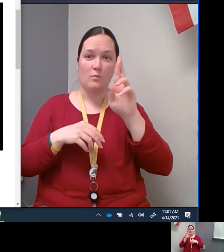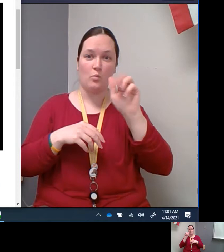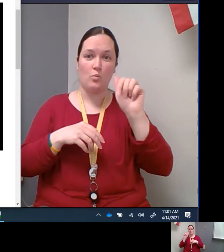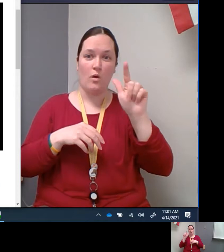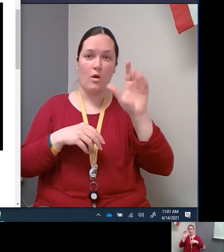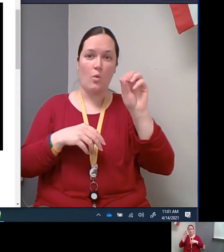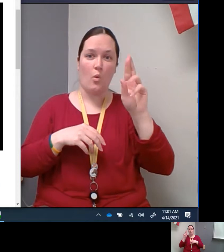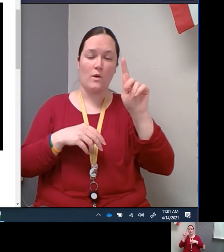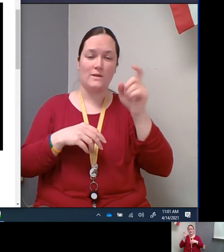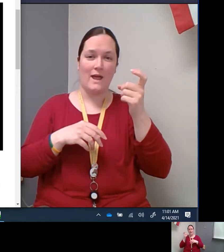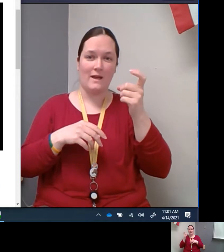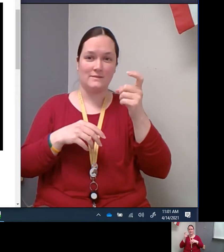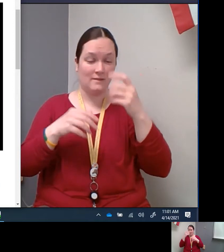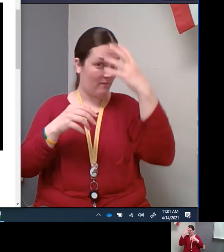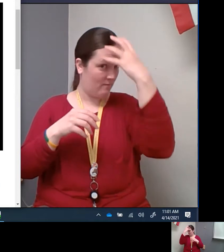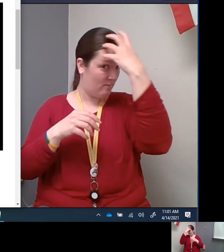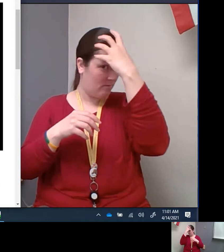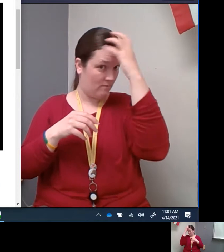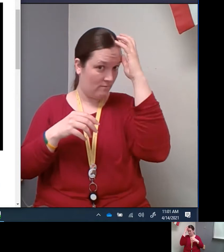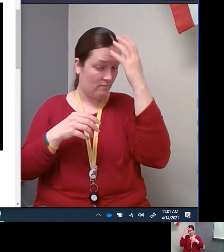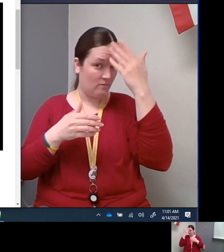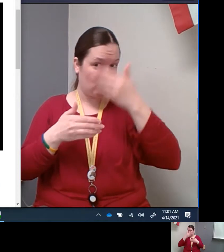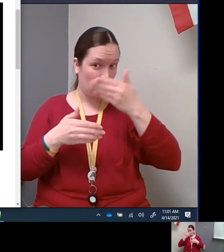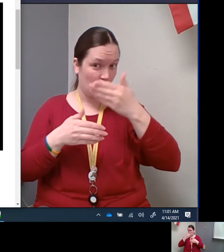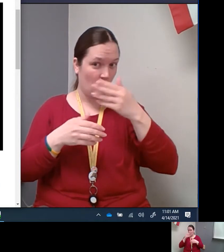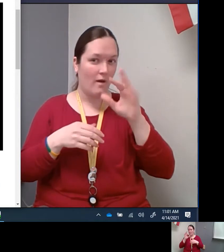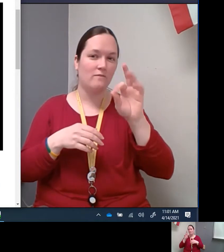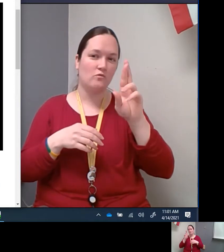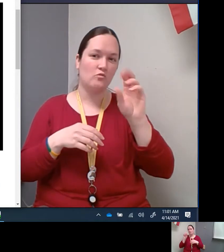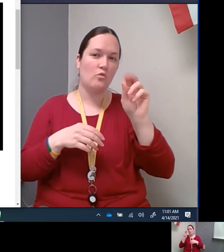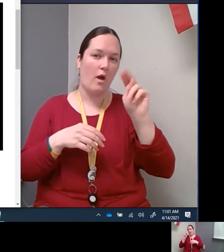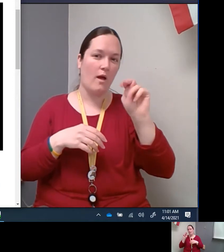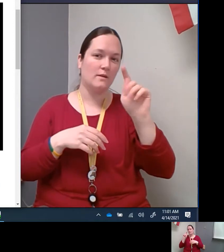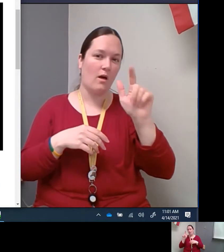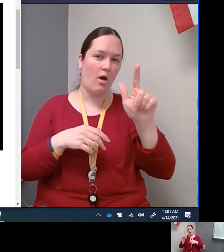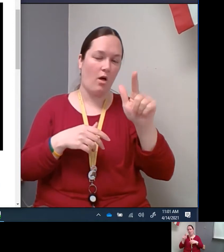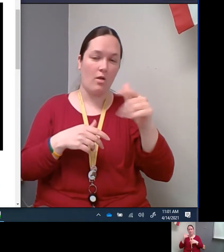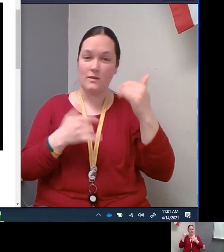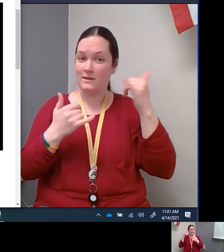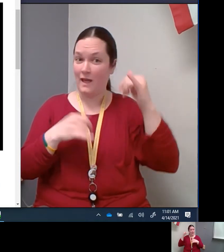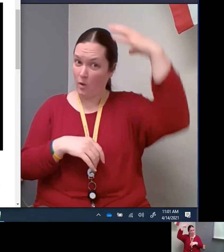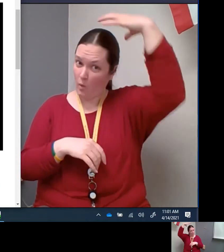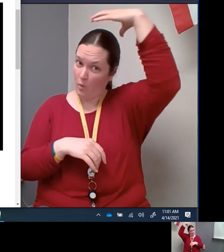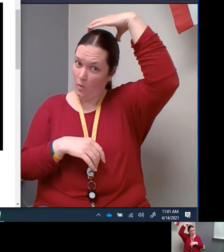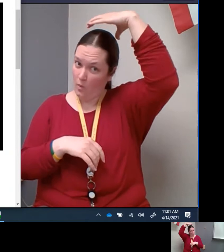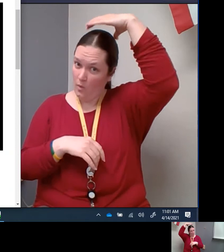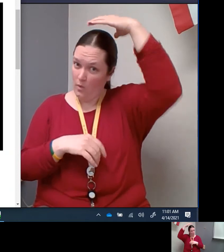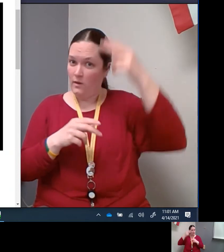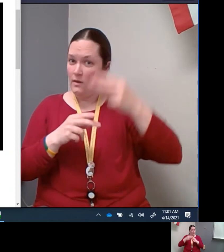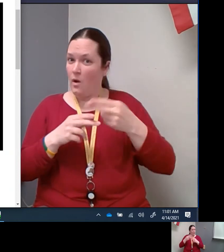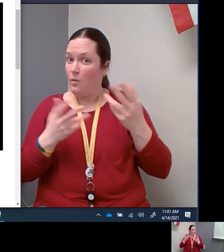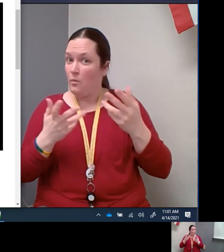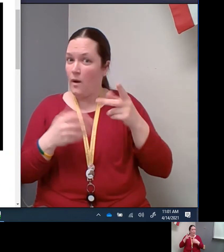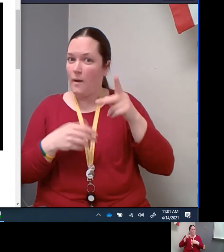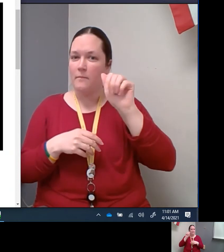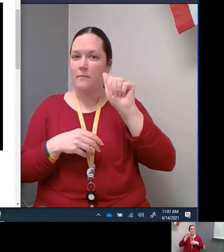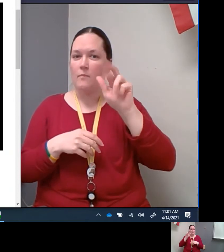Do you remember what the front lobe is called? That was pretty easy. That's called the frontal lobe. What about the yellow lobe right here? That's called